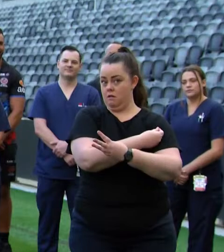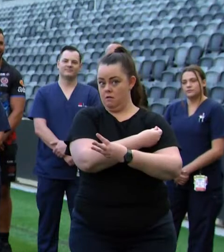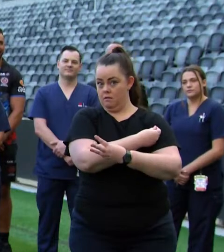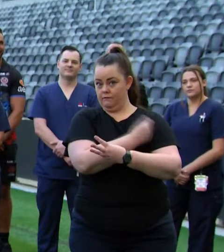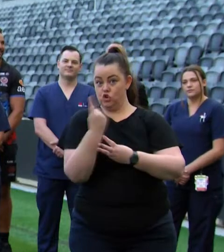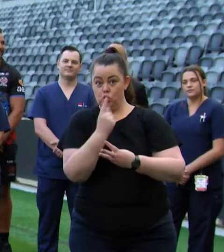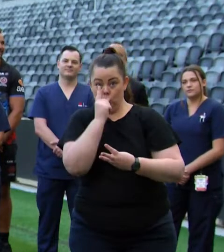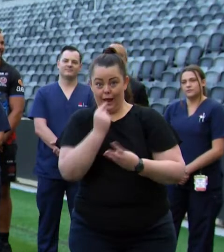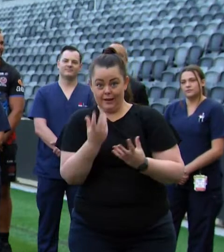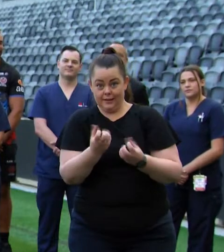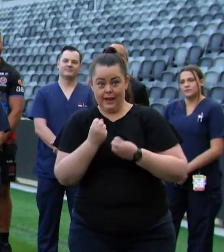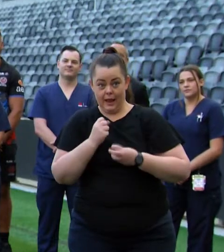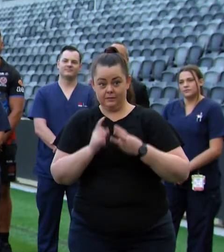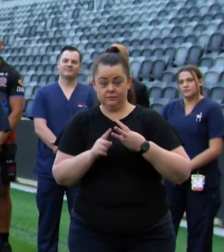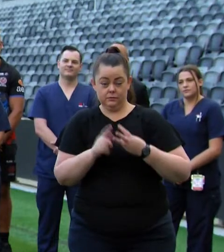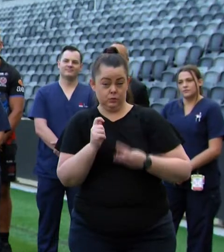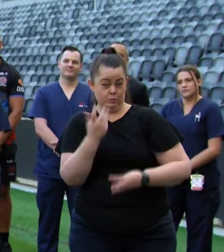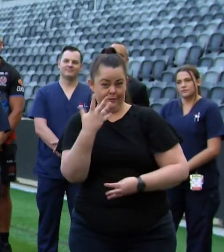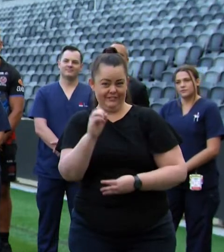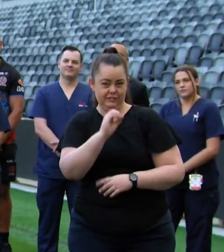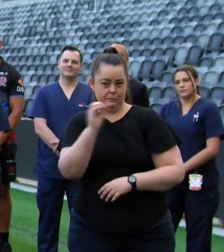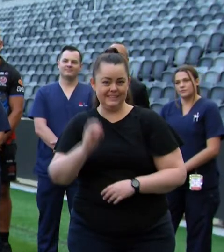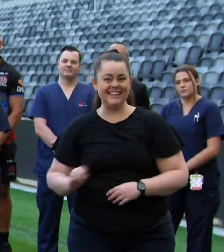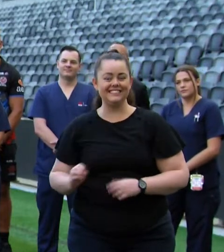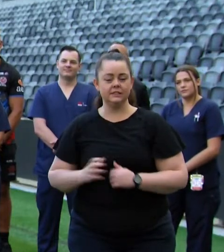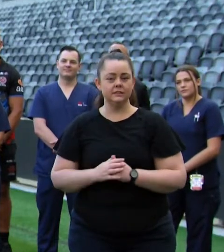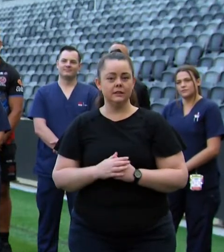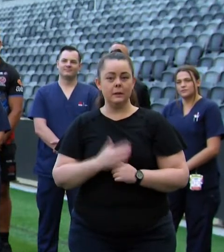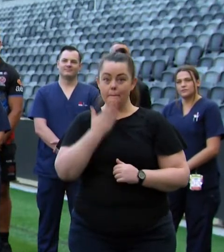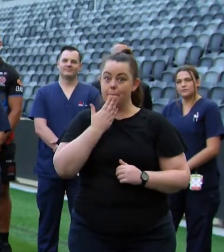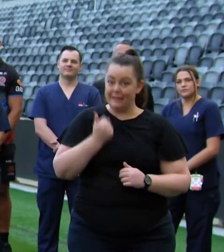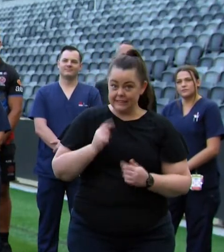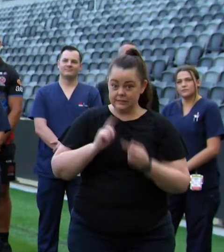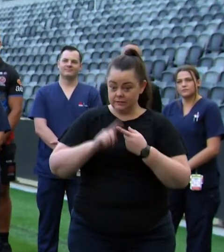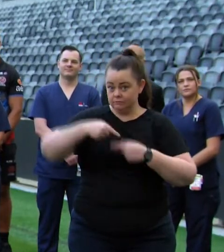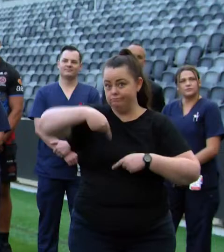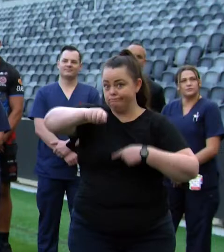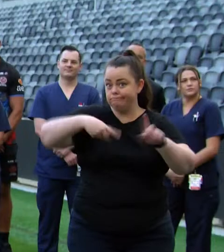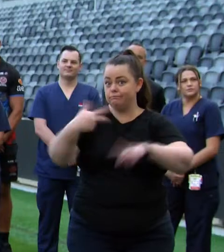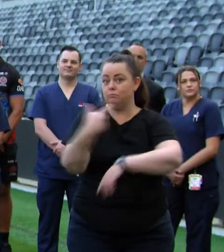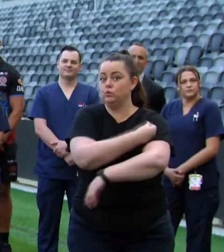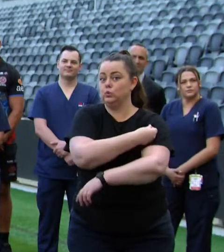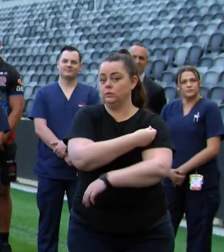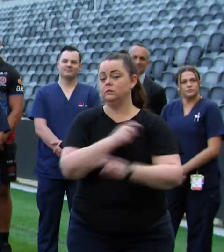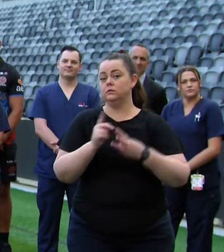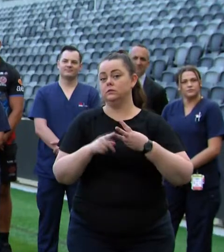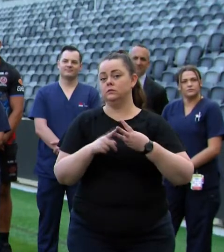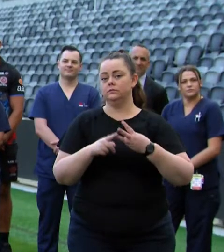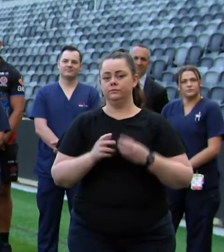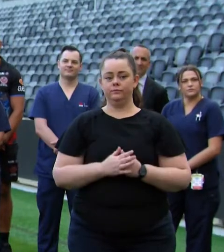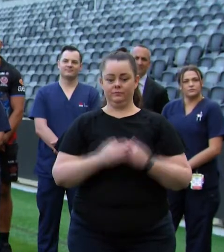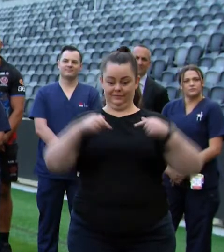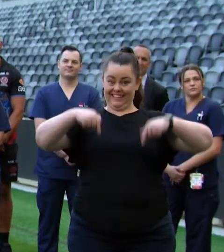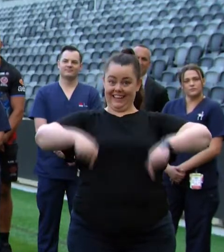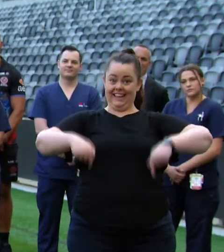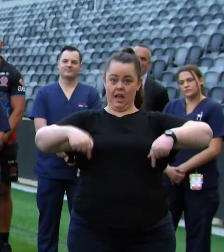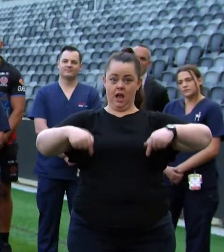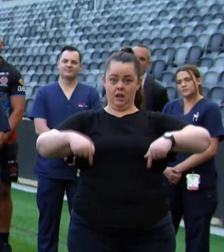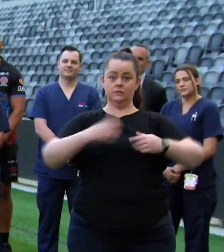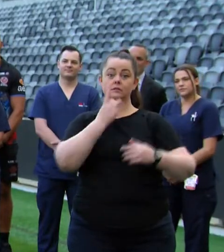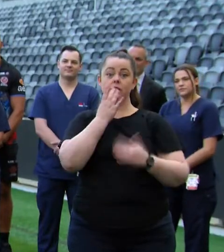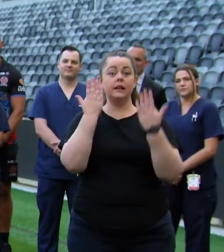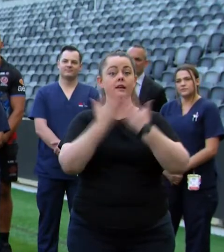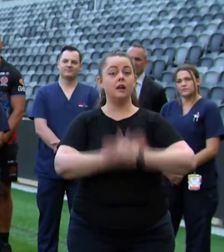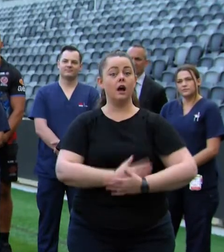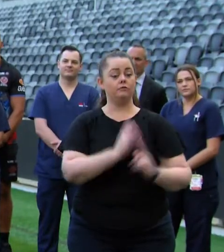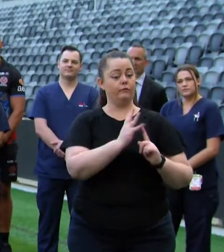state. We want to continue to ask people to come forward and get boosted. We're announcing a campaign today that at this game here on Saturday night,